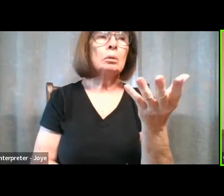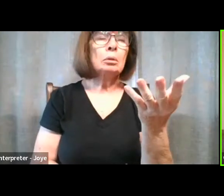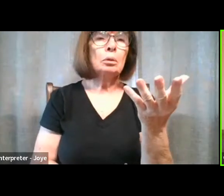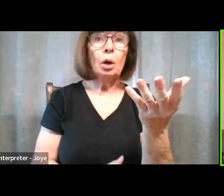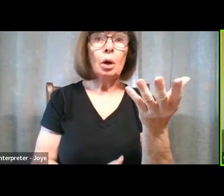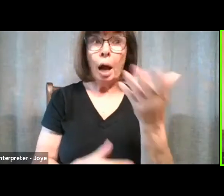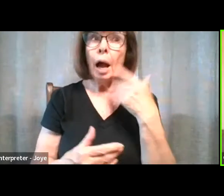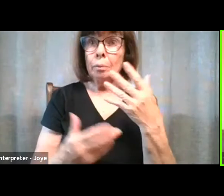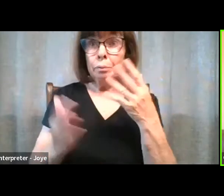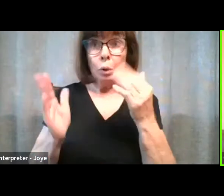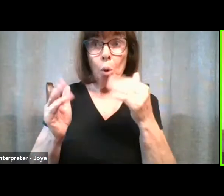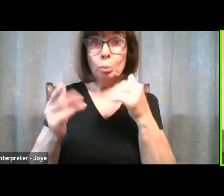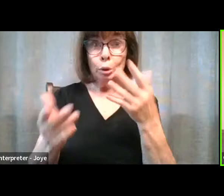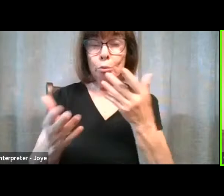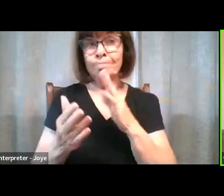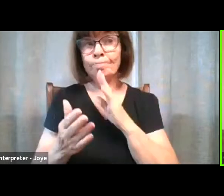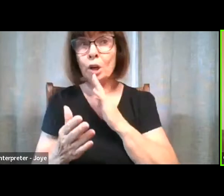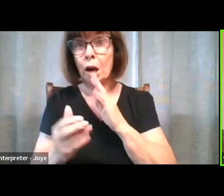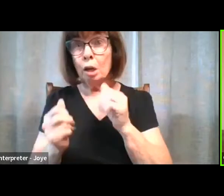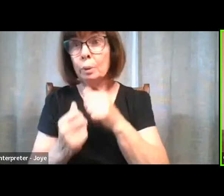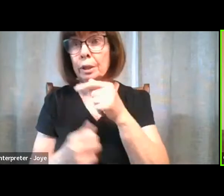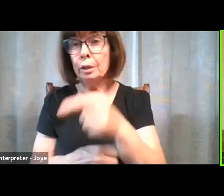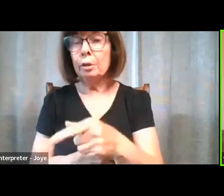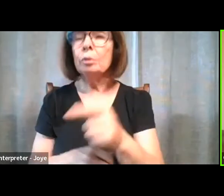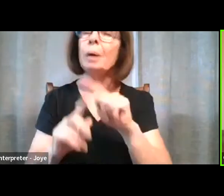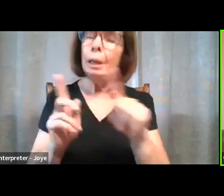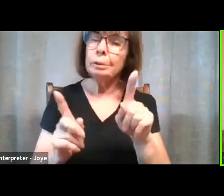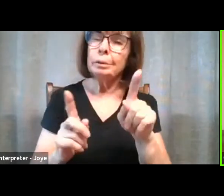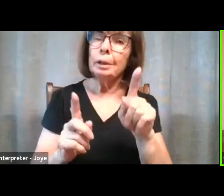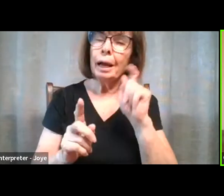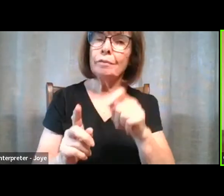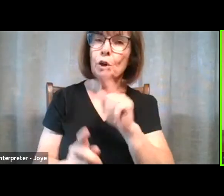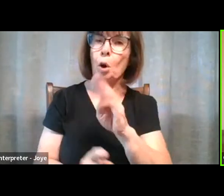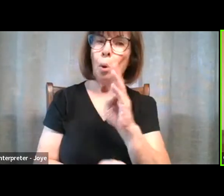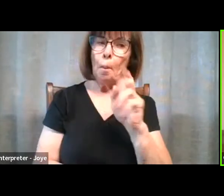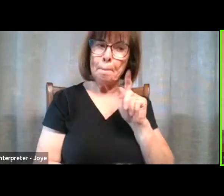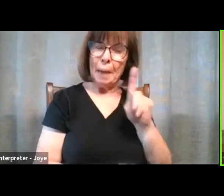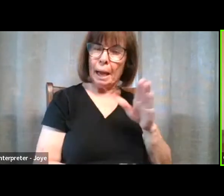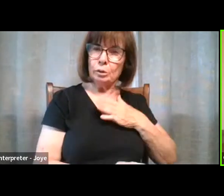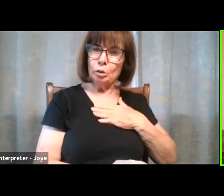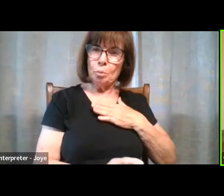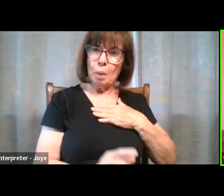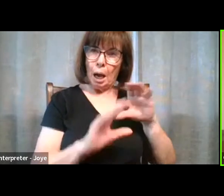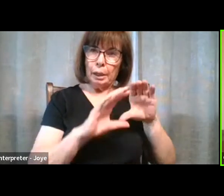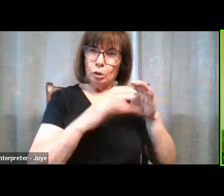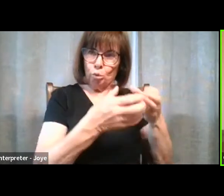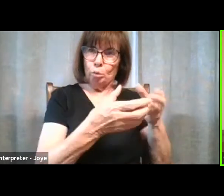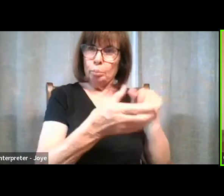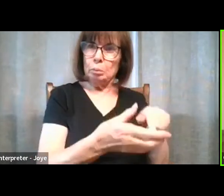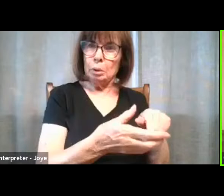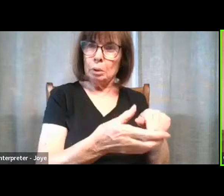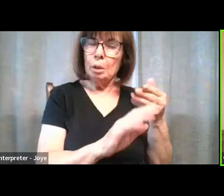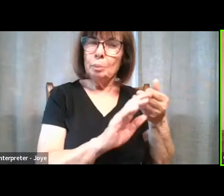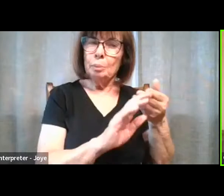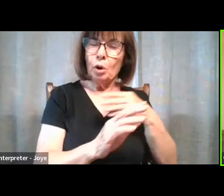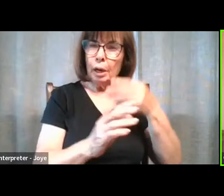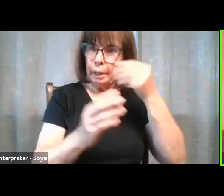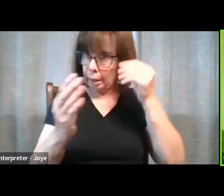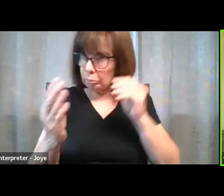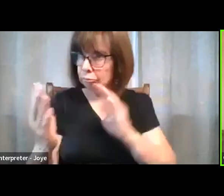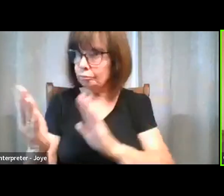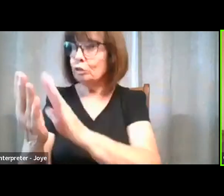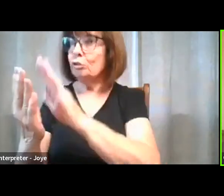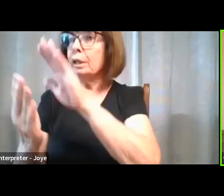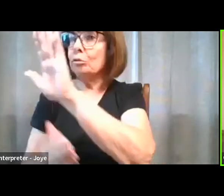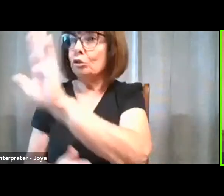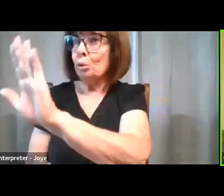with you, but I had to go back to the group before I could address yourselves, because if